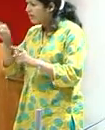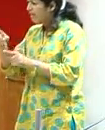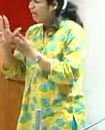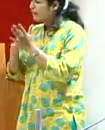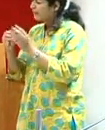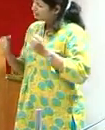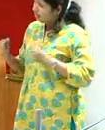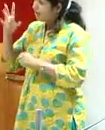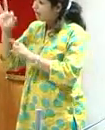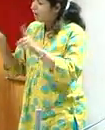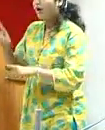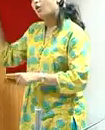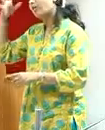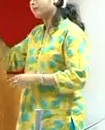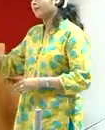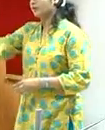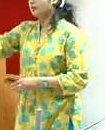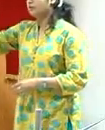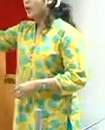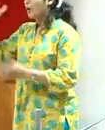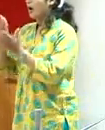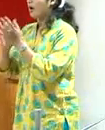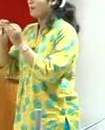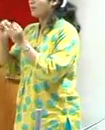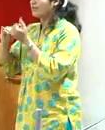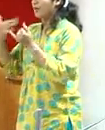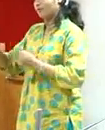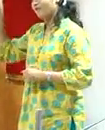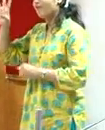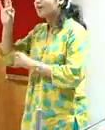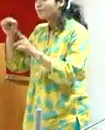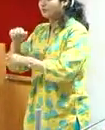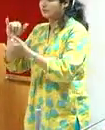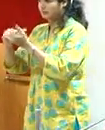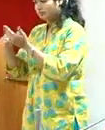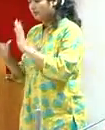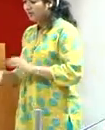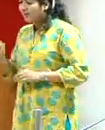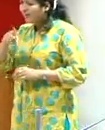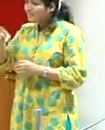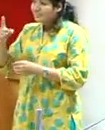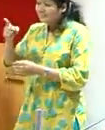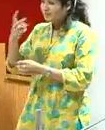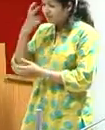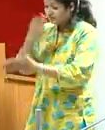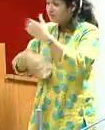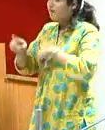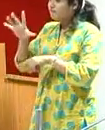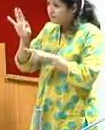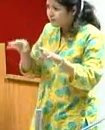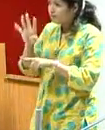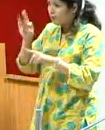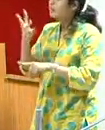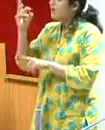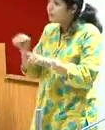court would understand that if you're giving a relaxation to one backward or disadvantaged community, the same relaxation can apply to the other community, particularly when the seats